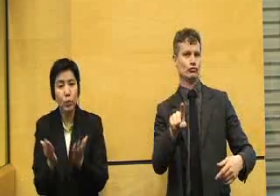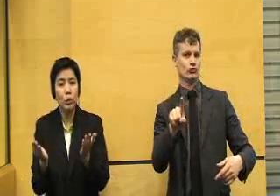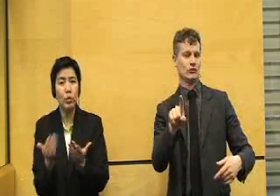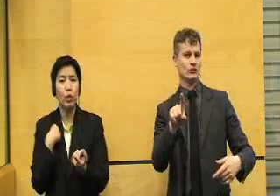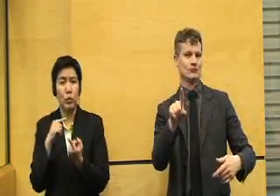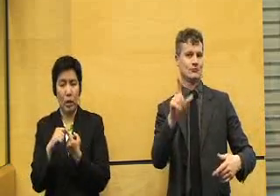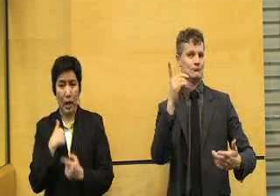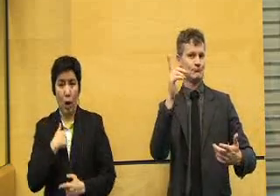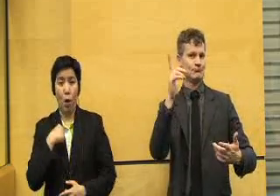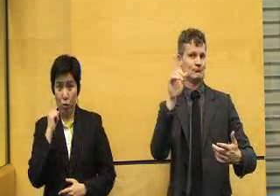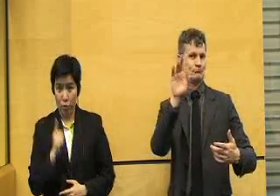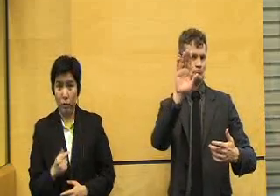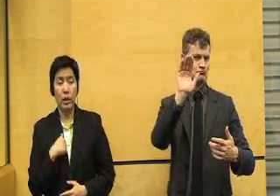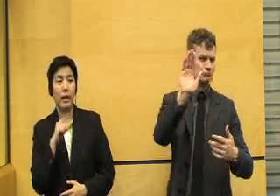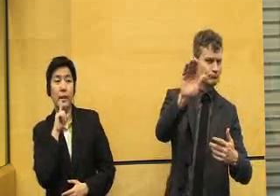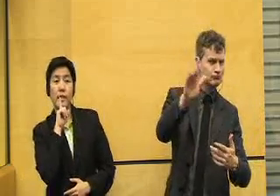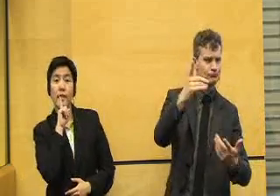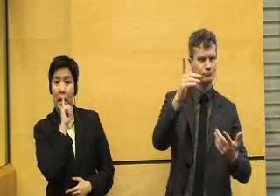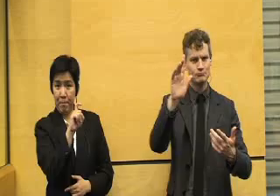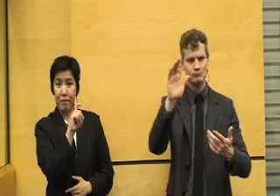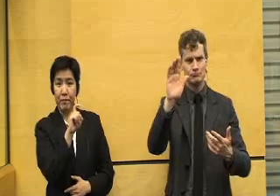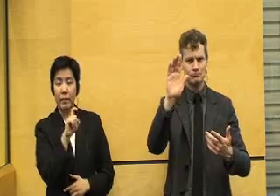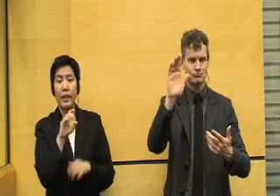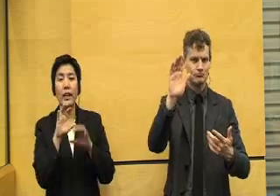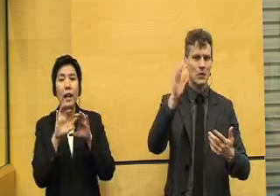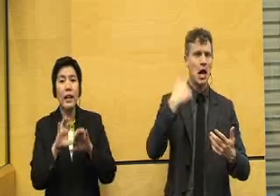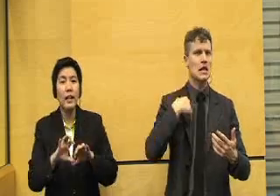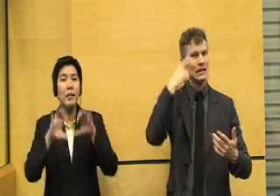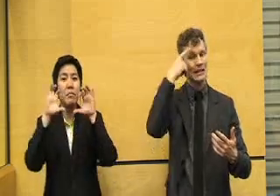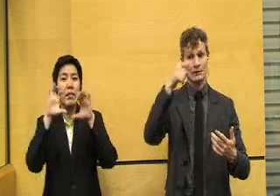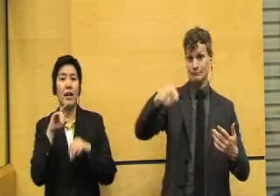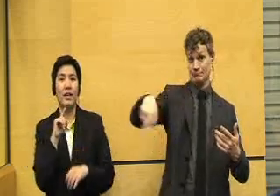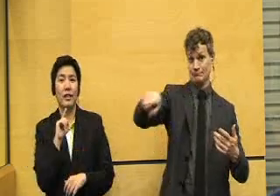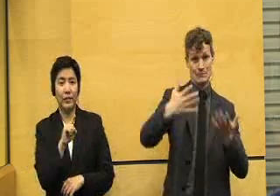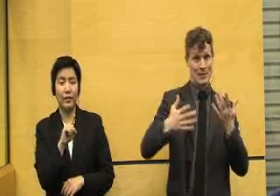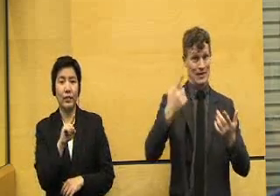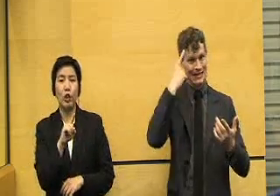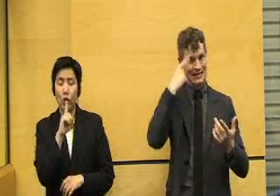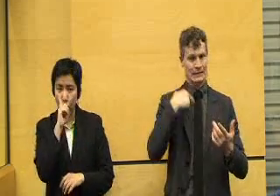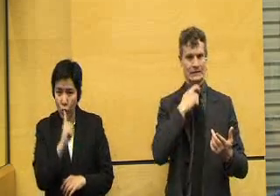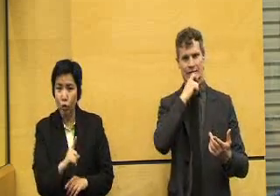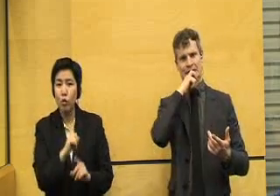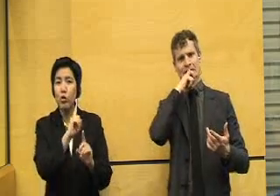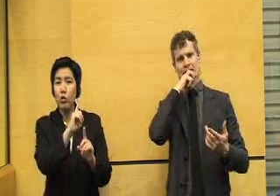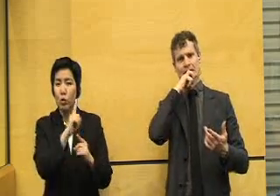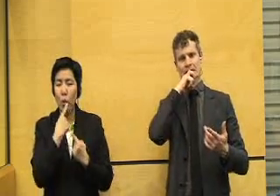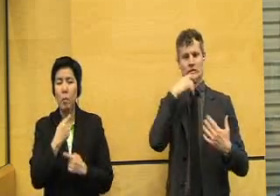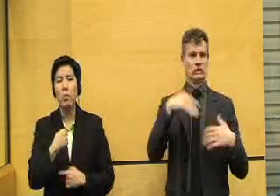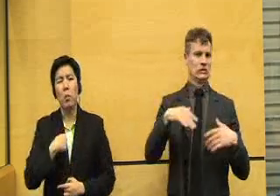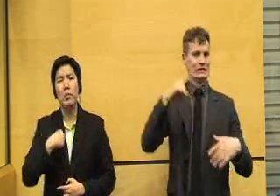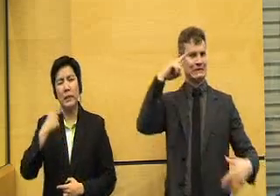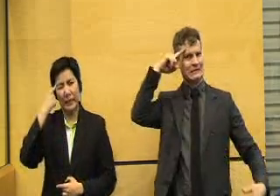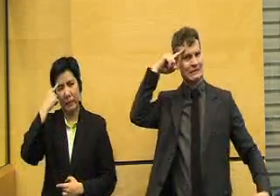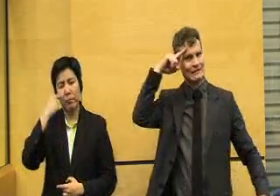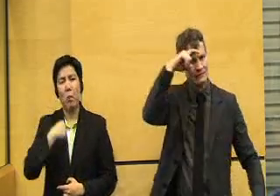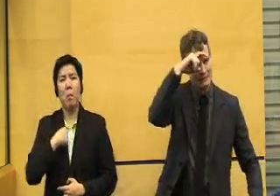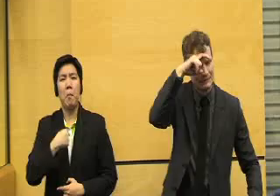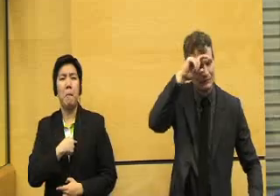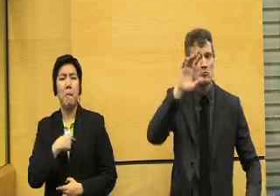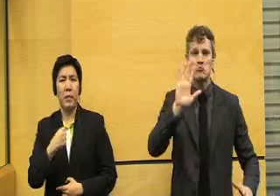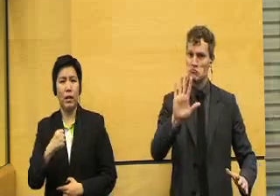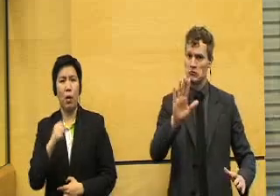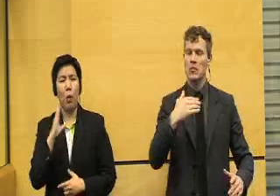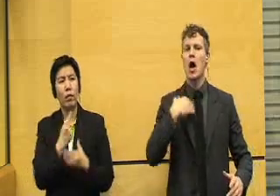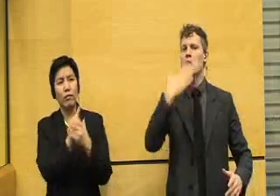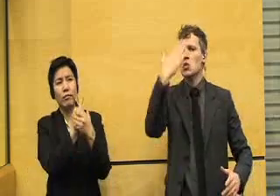State Party delegation might find challenging. I am certain that the Thai delegation is familiar